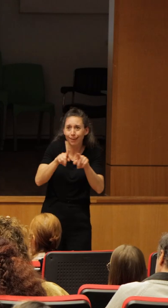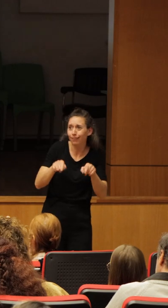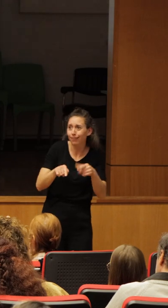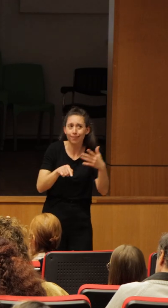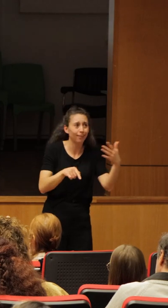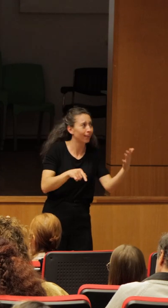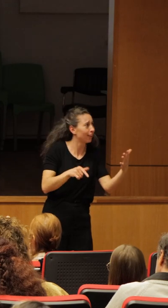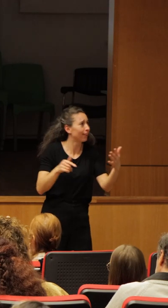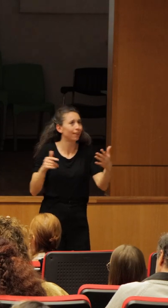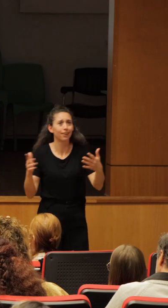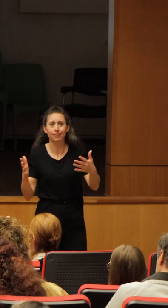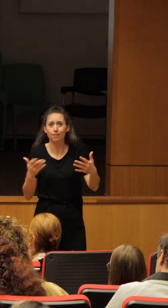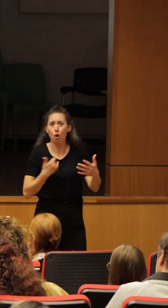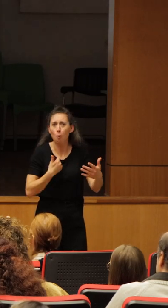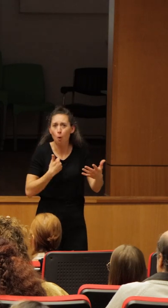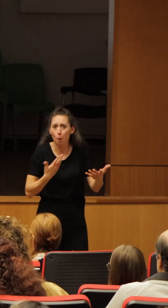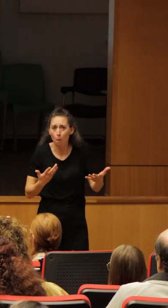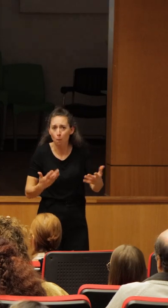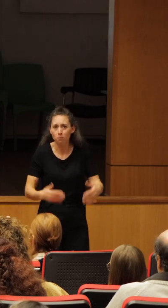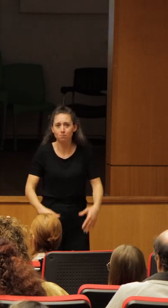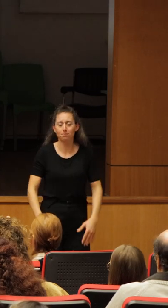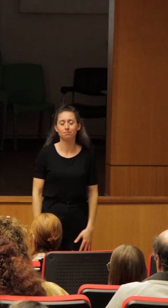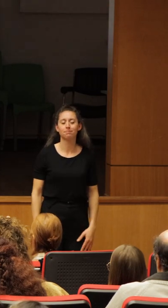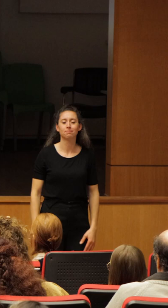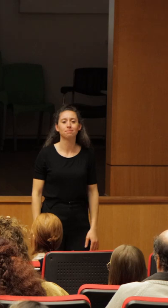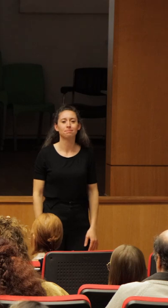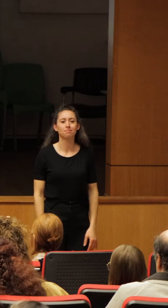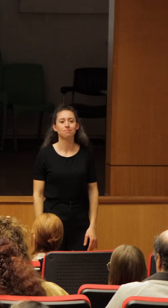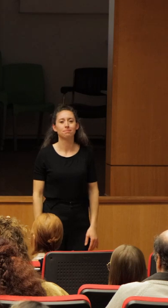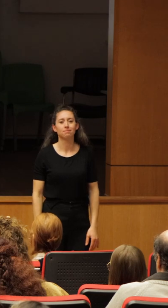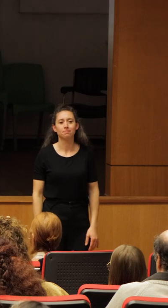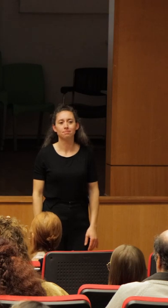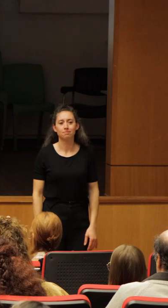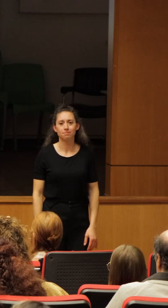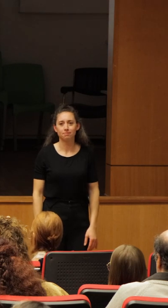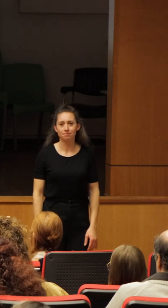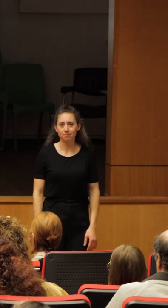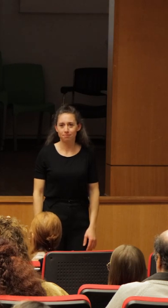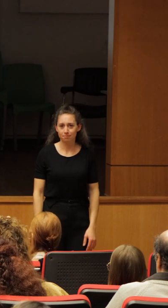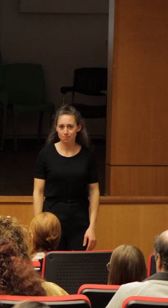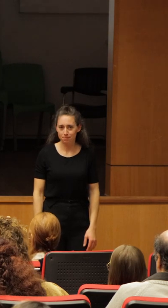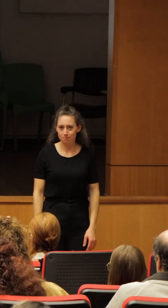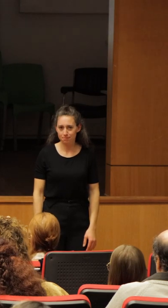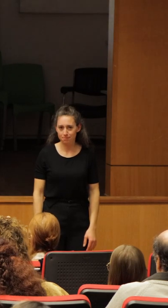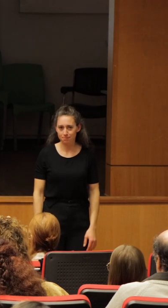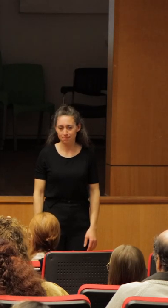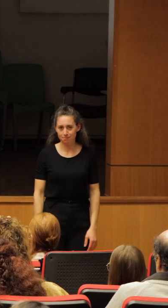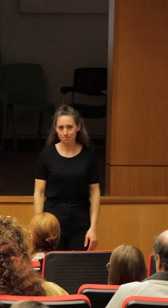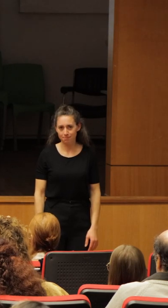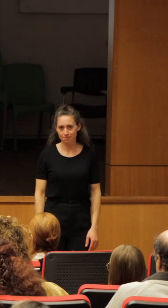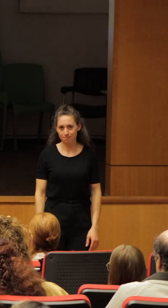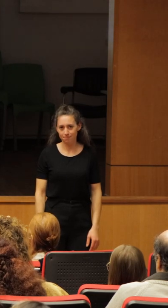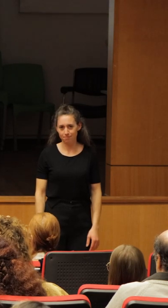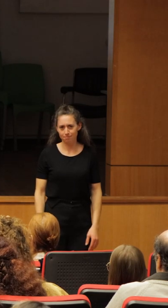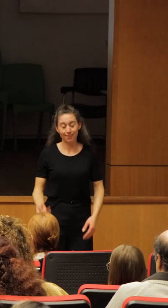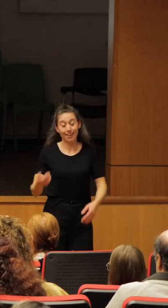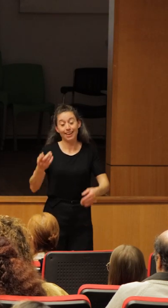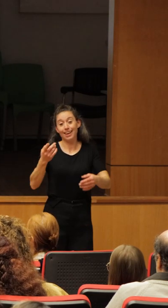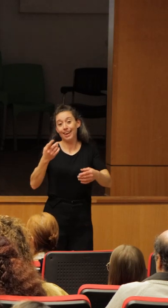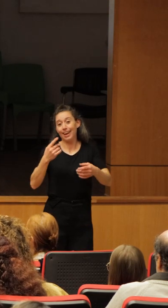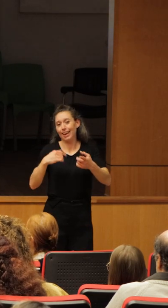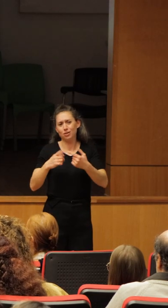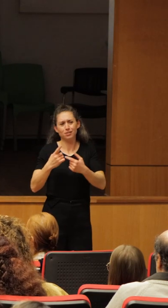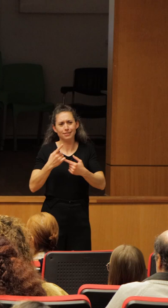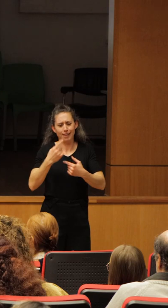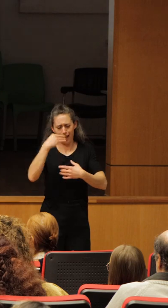izquierda, por la derecha, cómo. So part of me thought, okay, Marina, this is it. Go to bed. Entonces, una